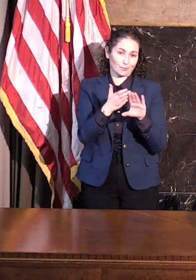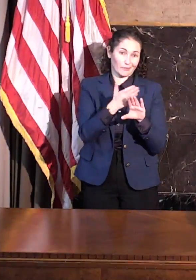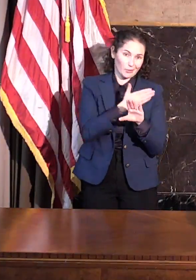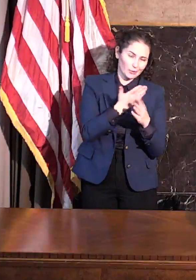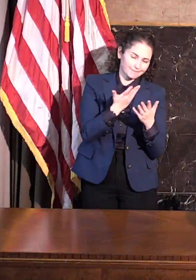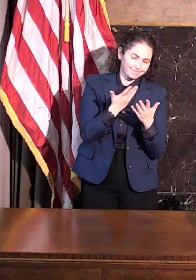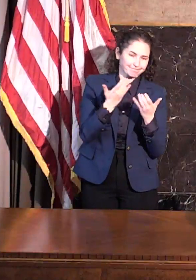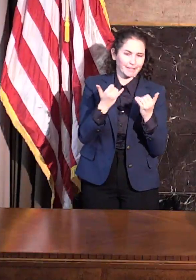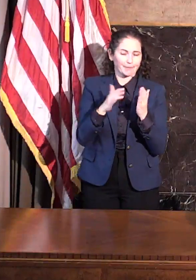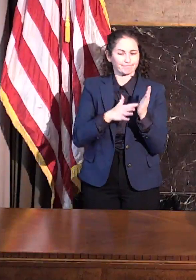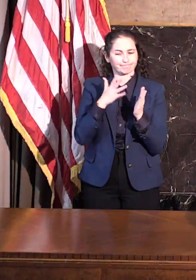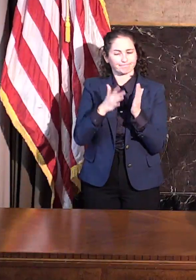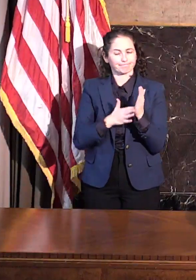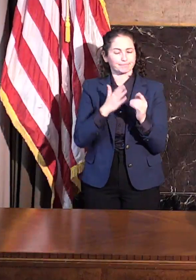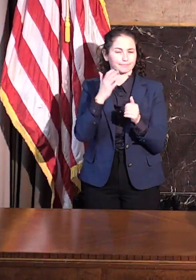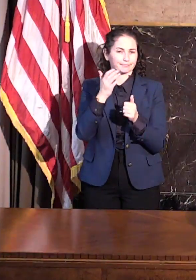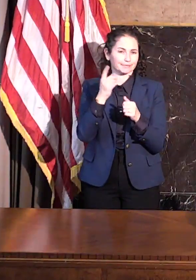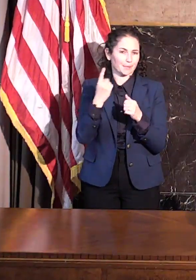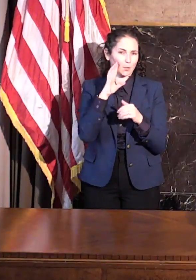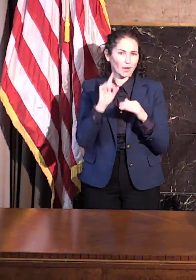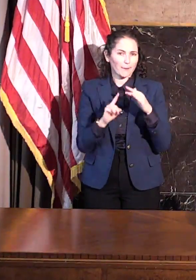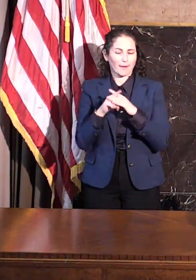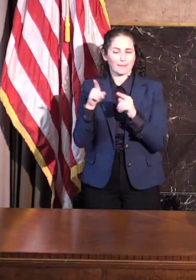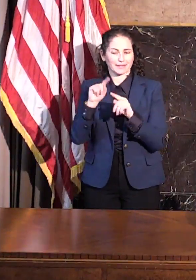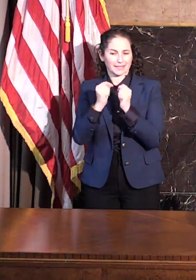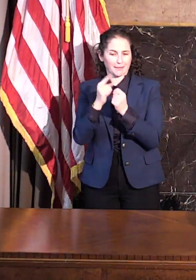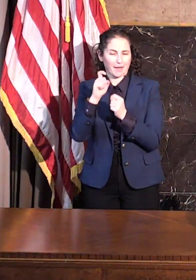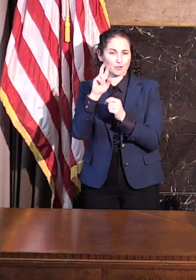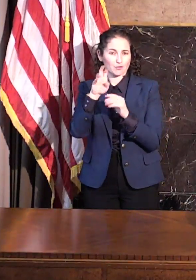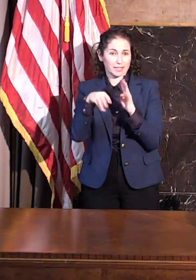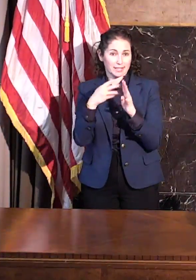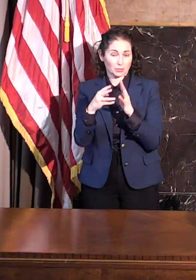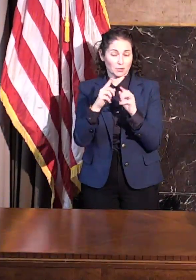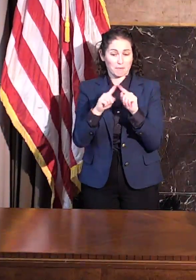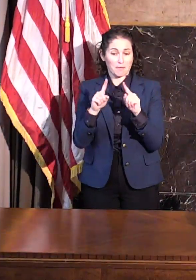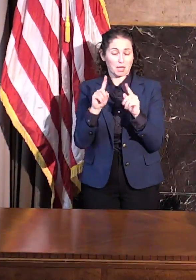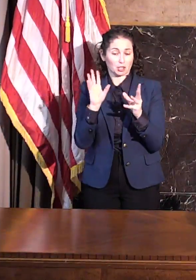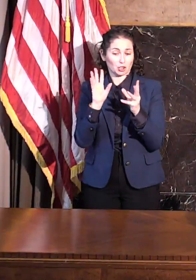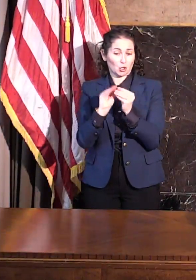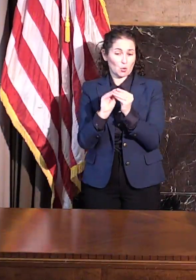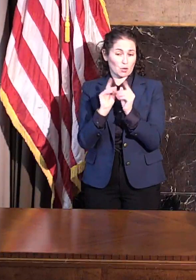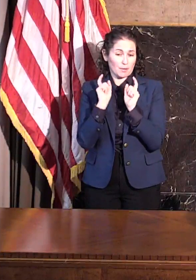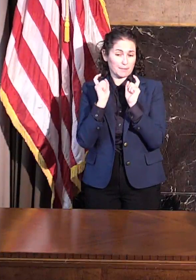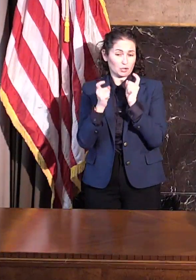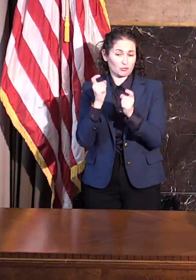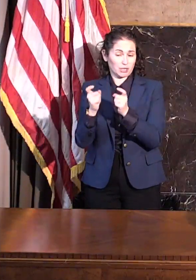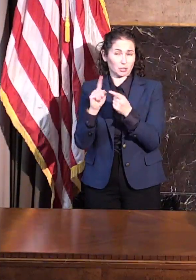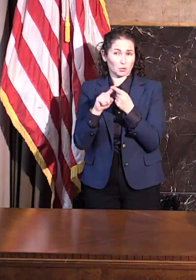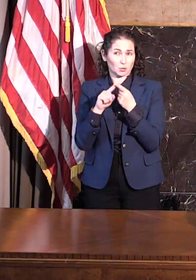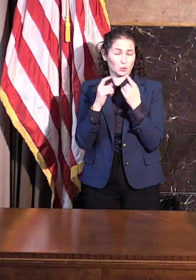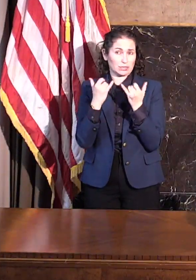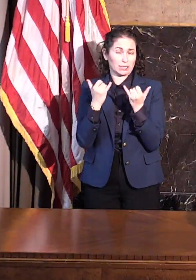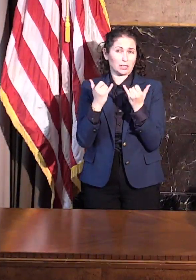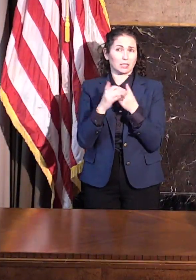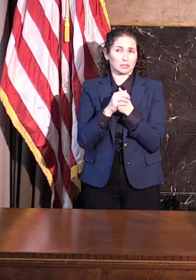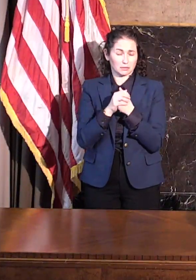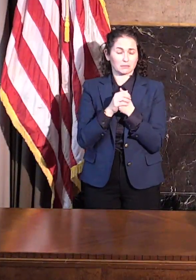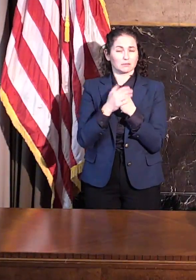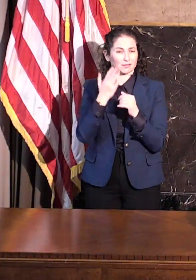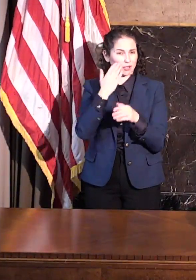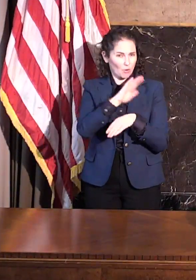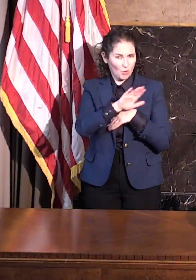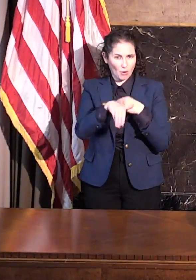possible. And again, that is why I'm so excited by the Bring Back Louisiana campaign, because at the end of the day, once the supply picks